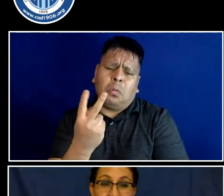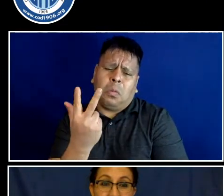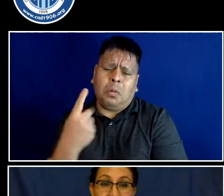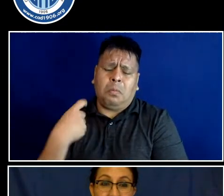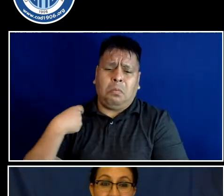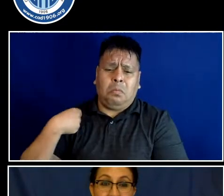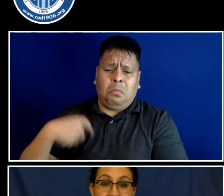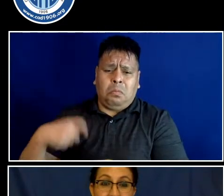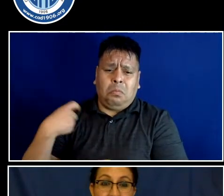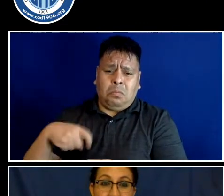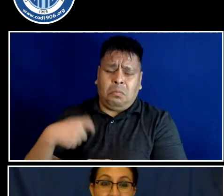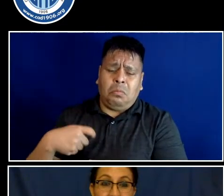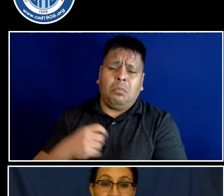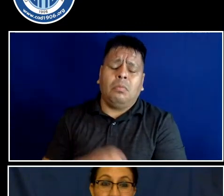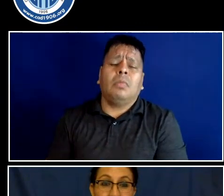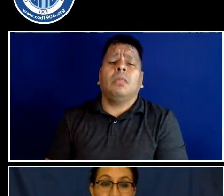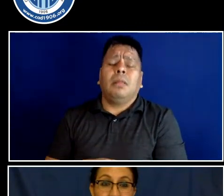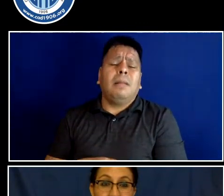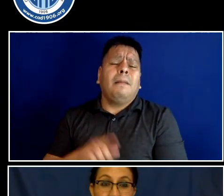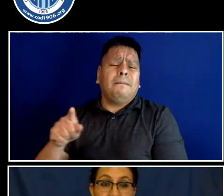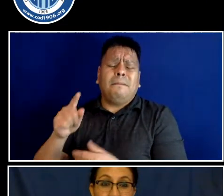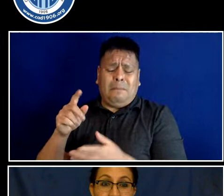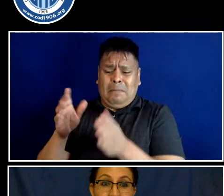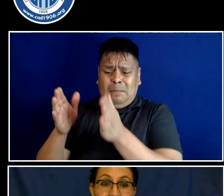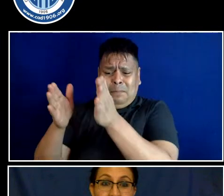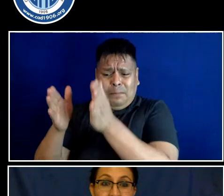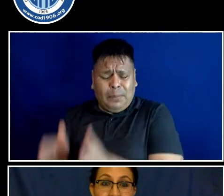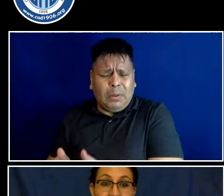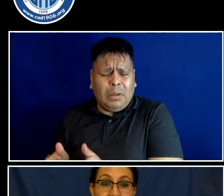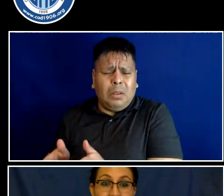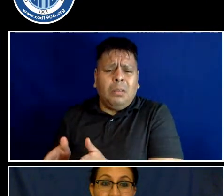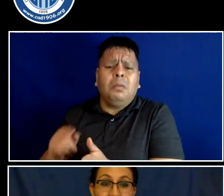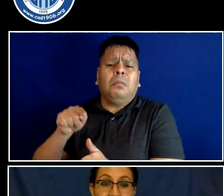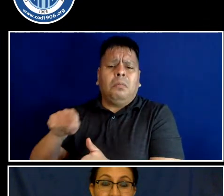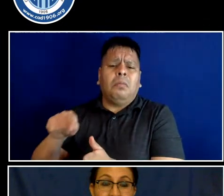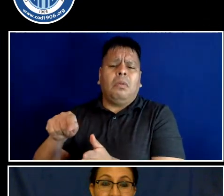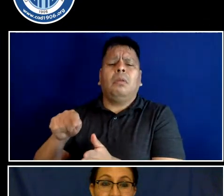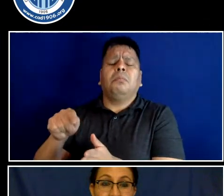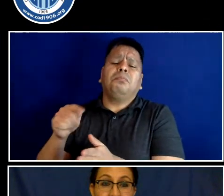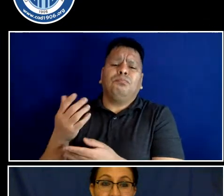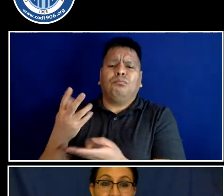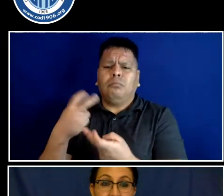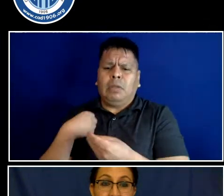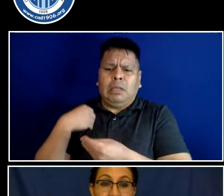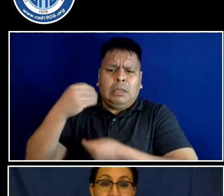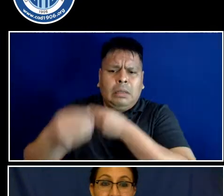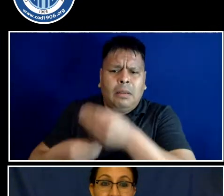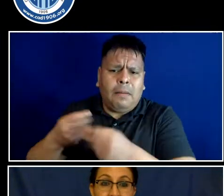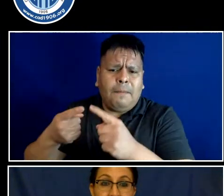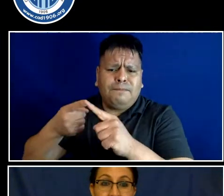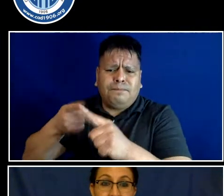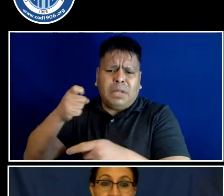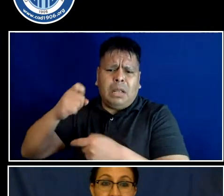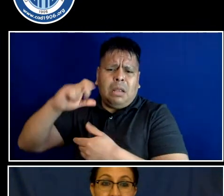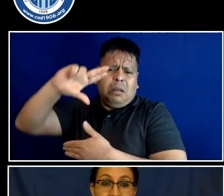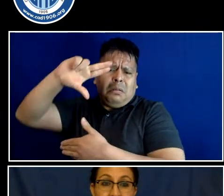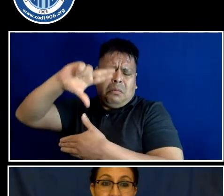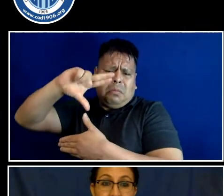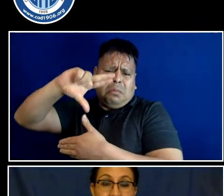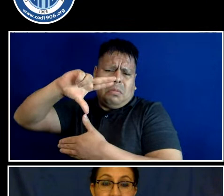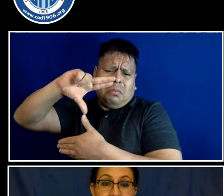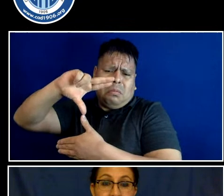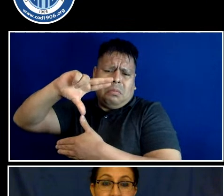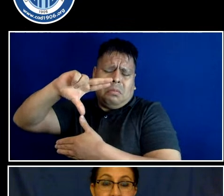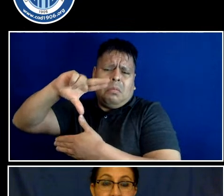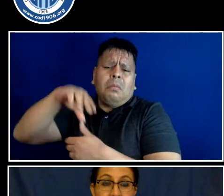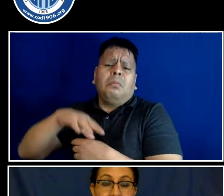word Latino or Latina. Again, we're using both gendered endings. And the sign is like this, an X off the shoulder.